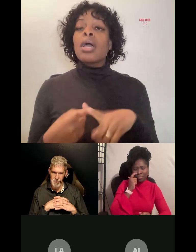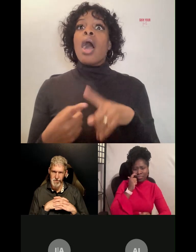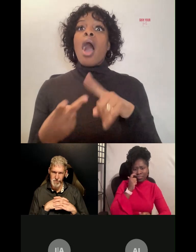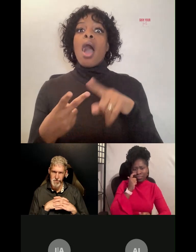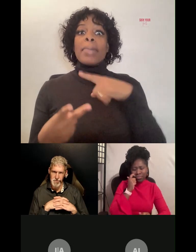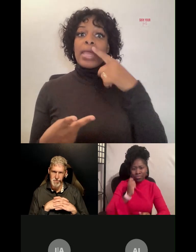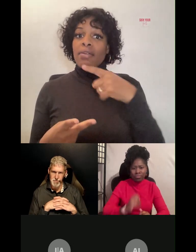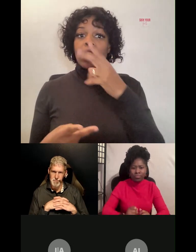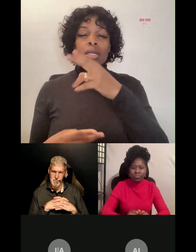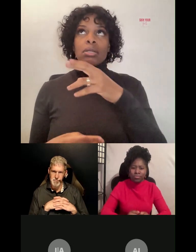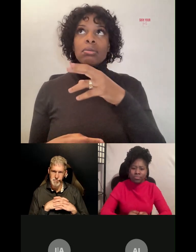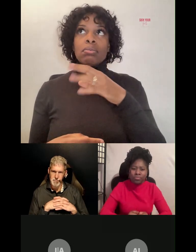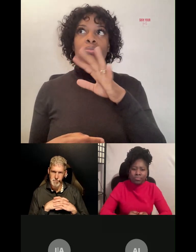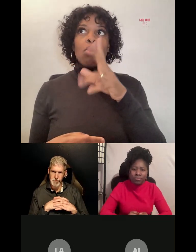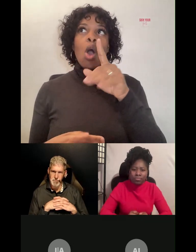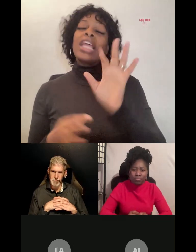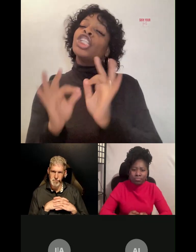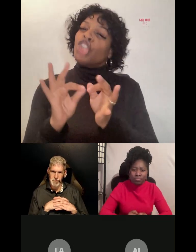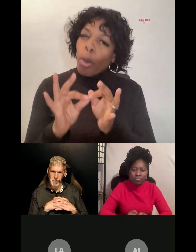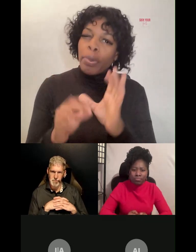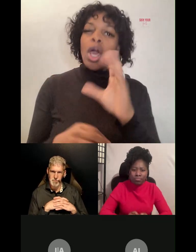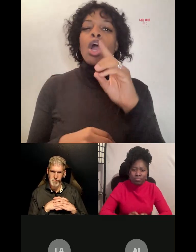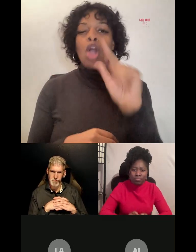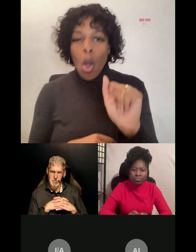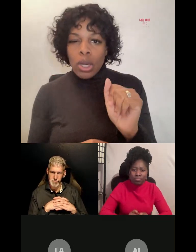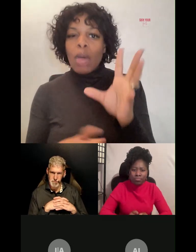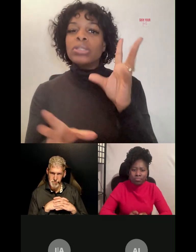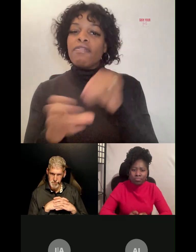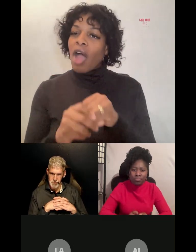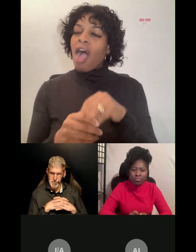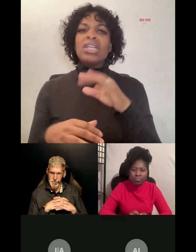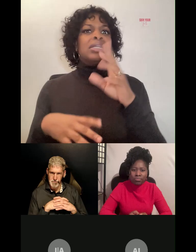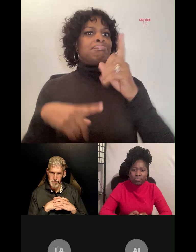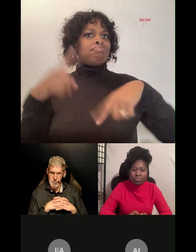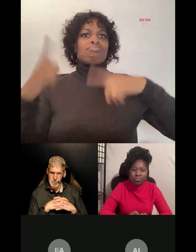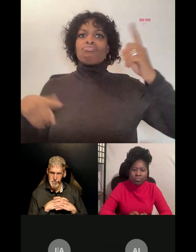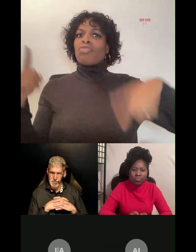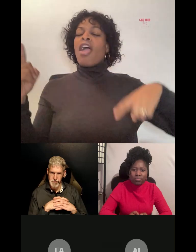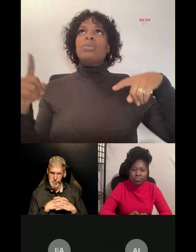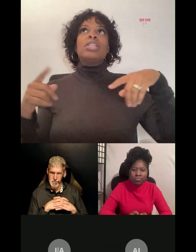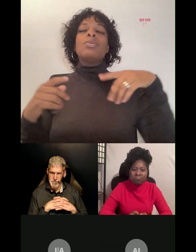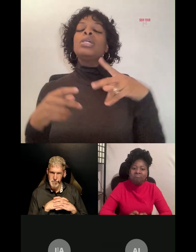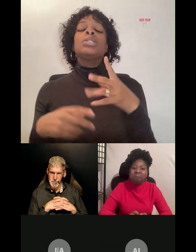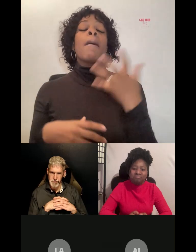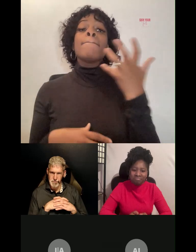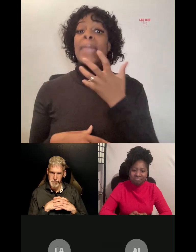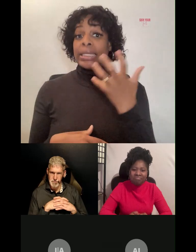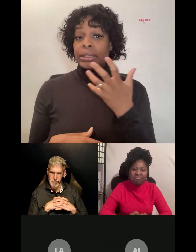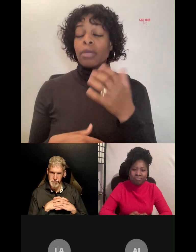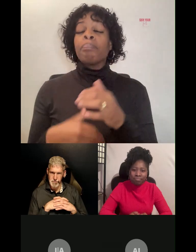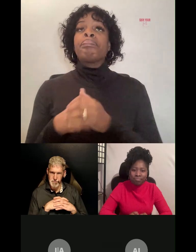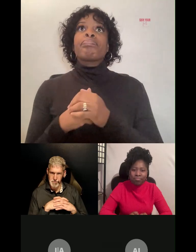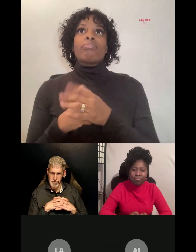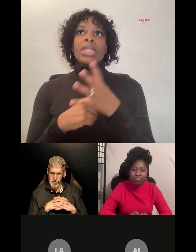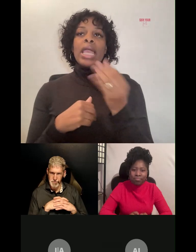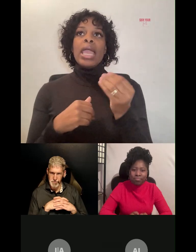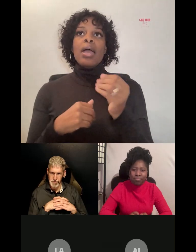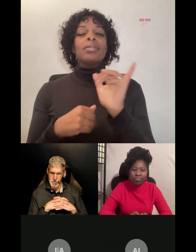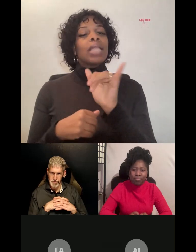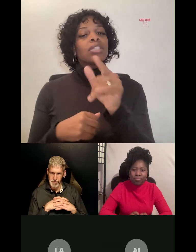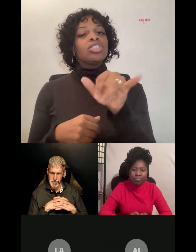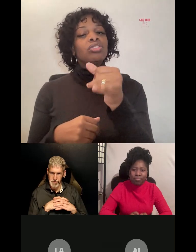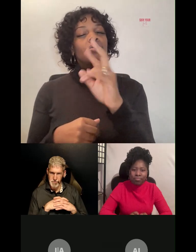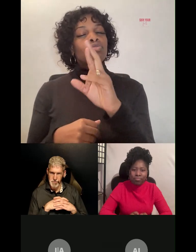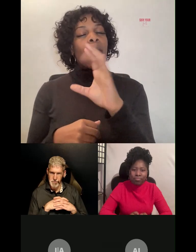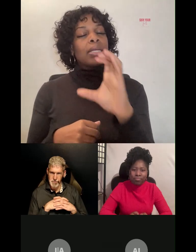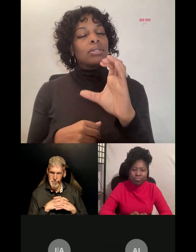cast. Hearing like interpreter, coder was involved. It was amazing.